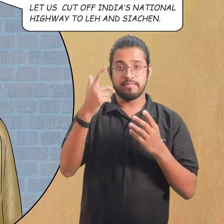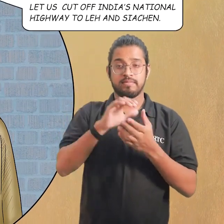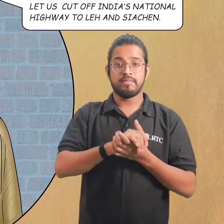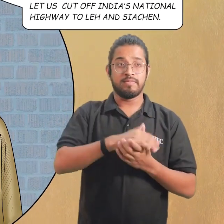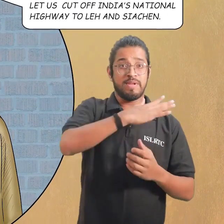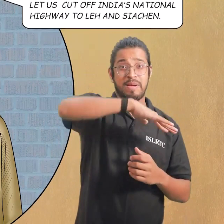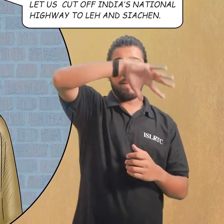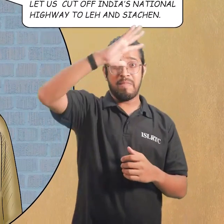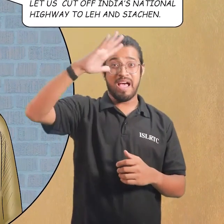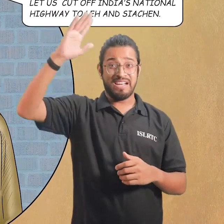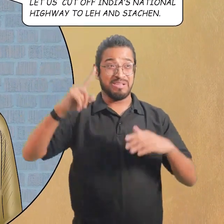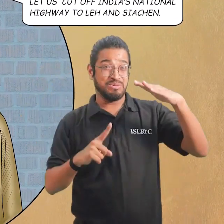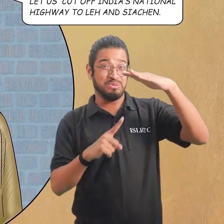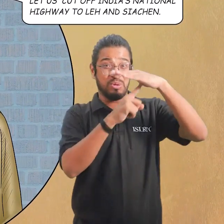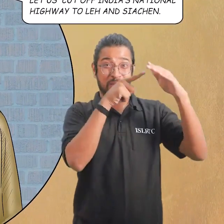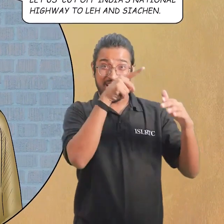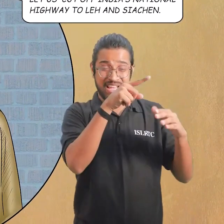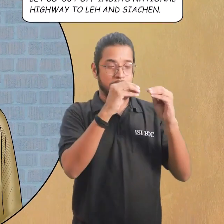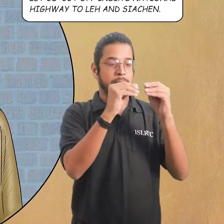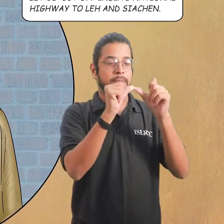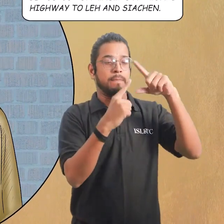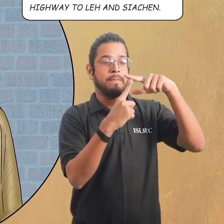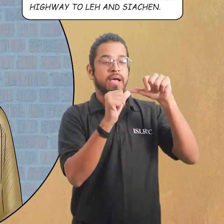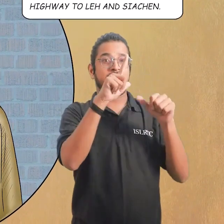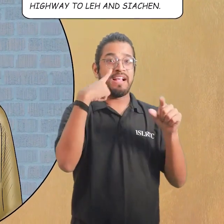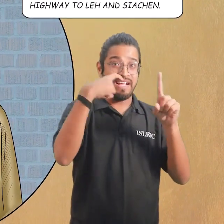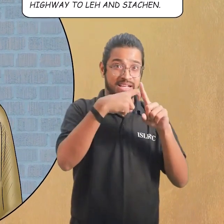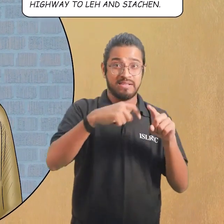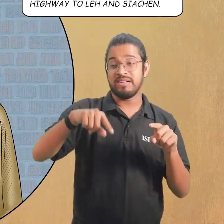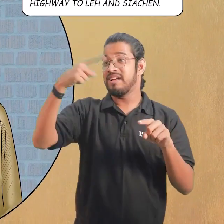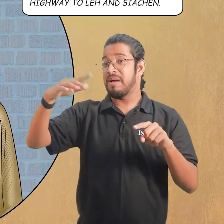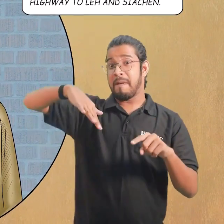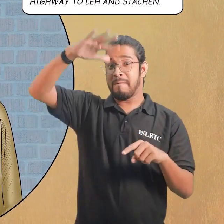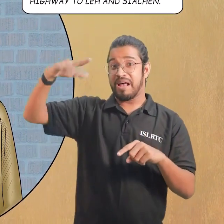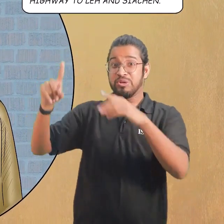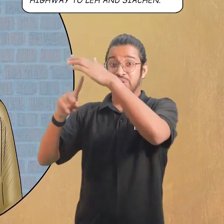We must occupy all heights in Batalik and Dras sector.